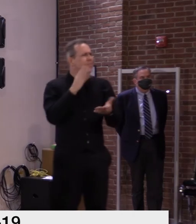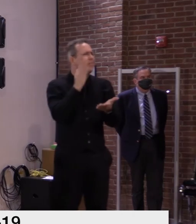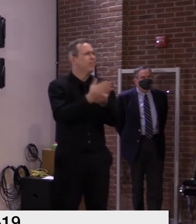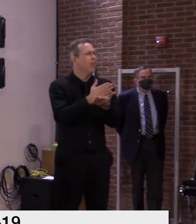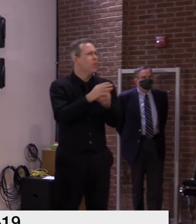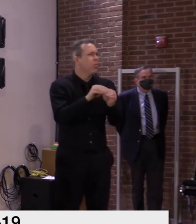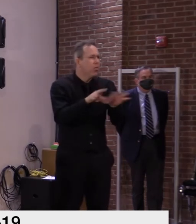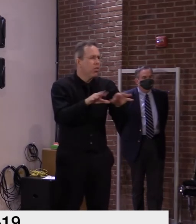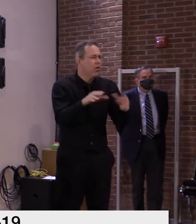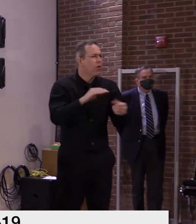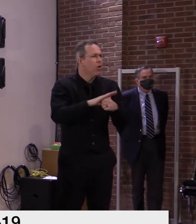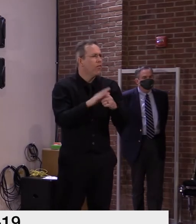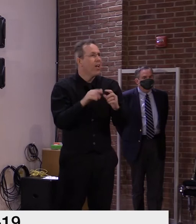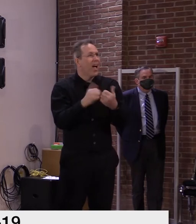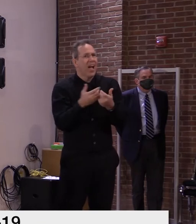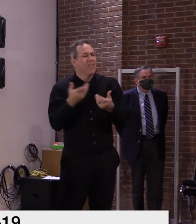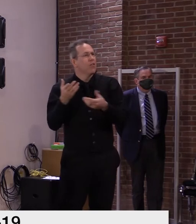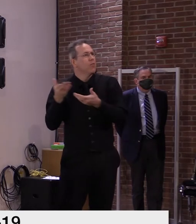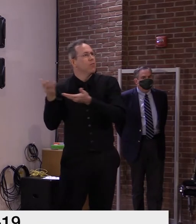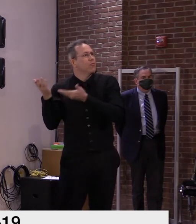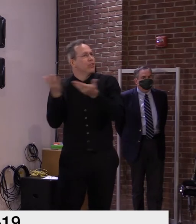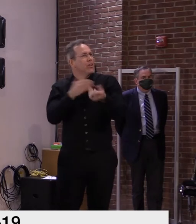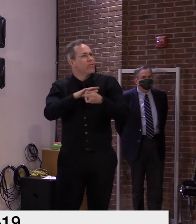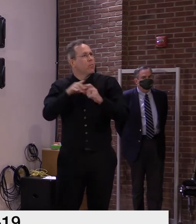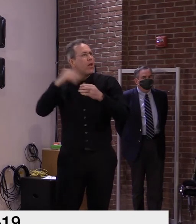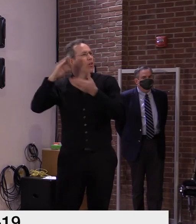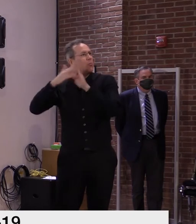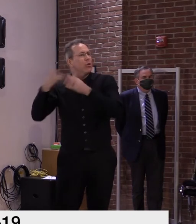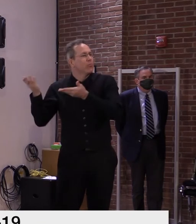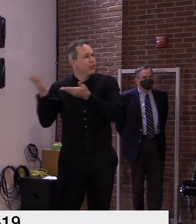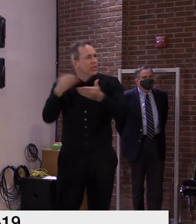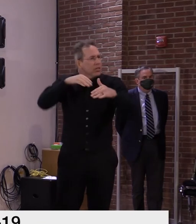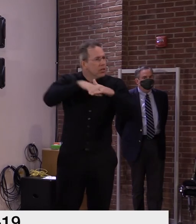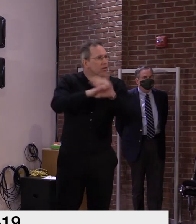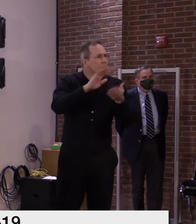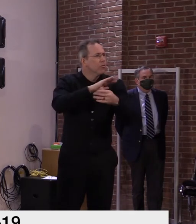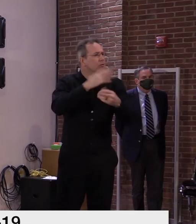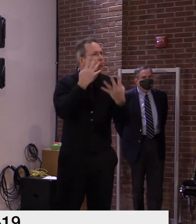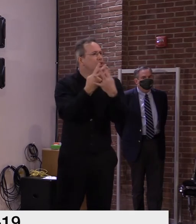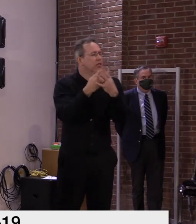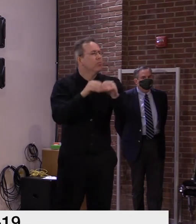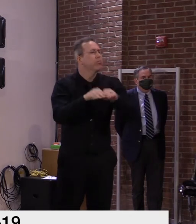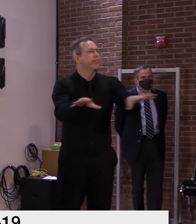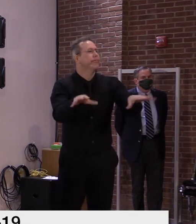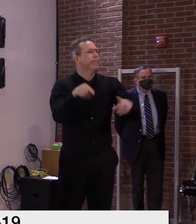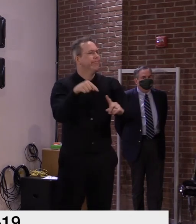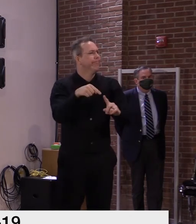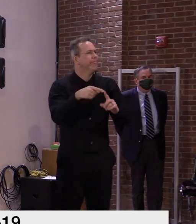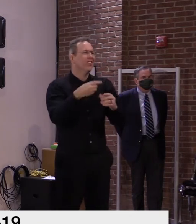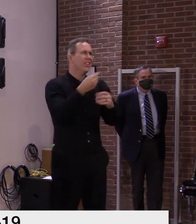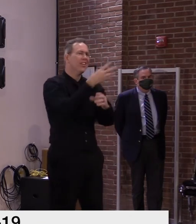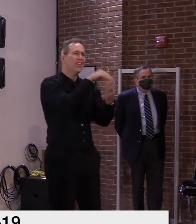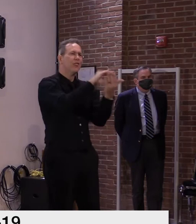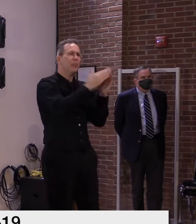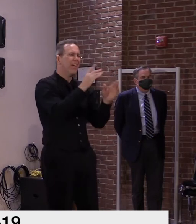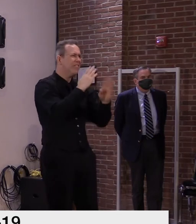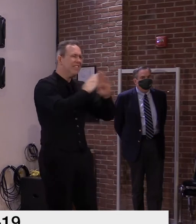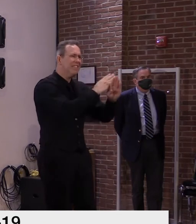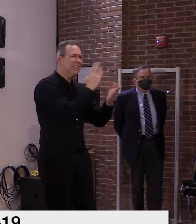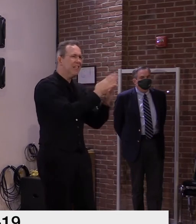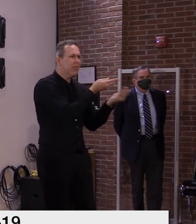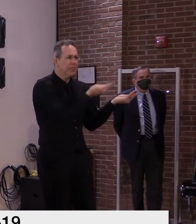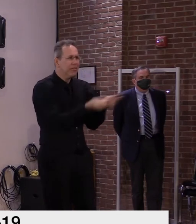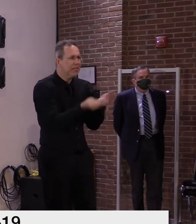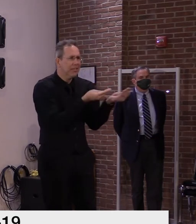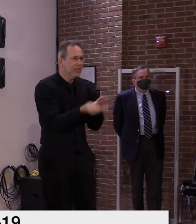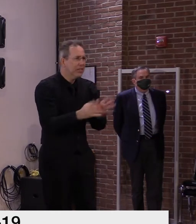facilities. And that's going to be key here, because where we have found that these facilities are susceptible to the virus coming